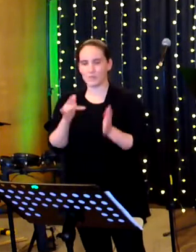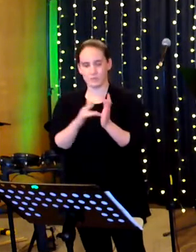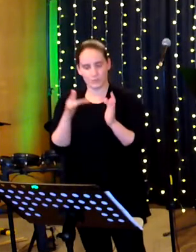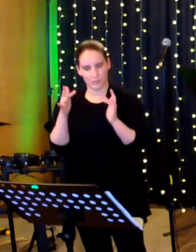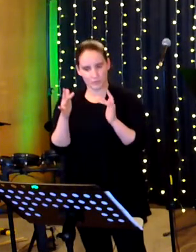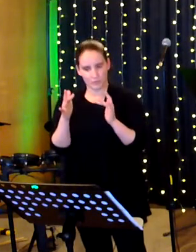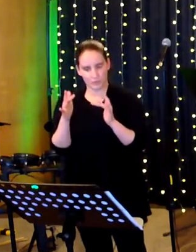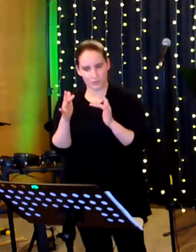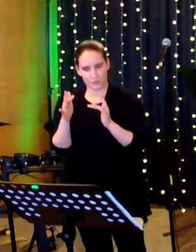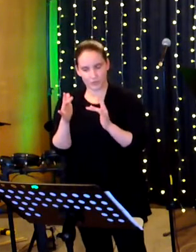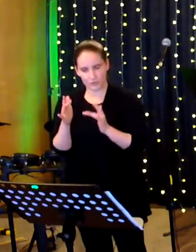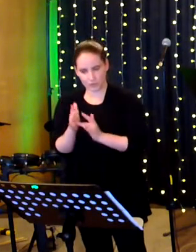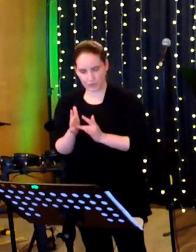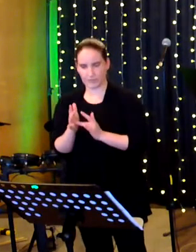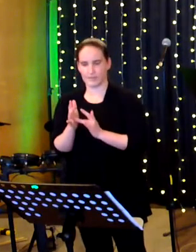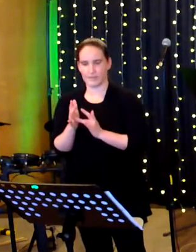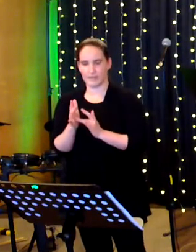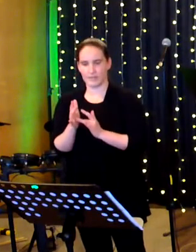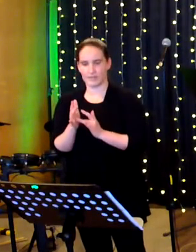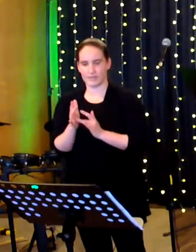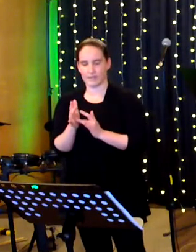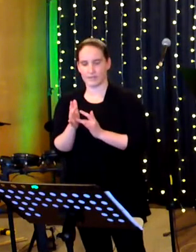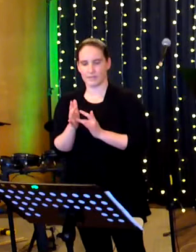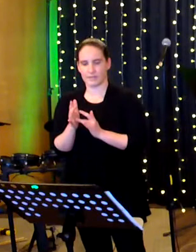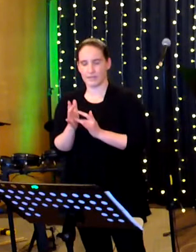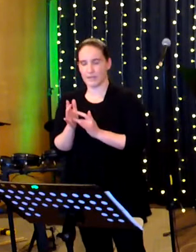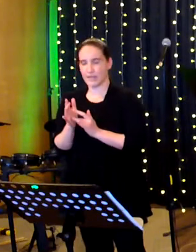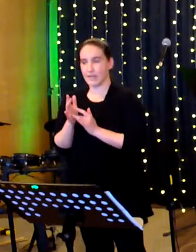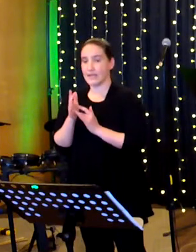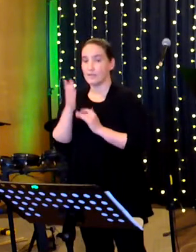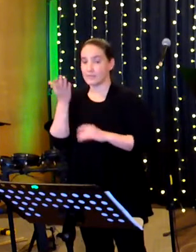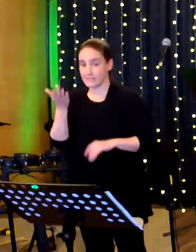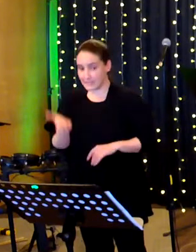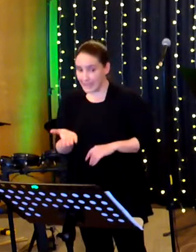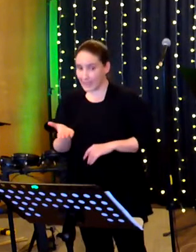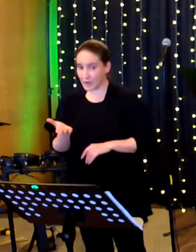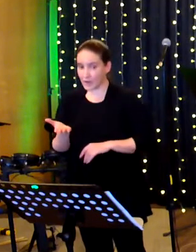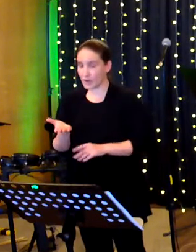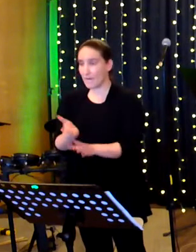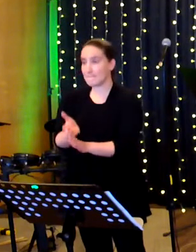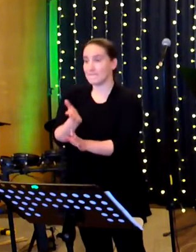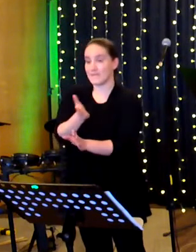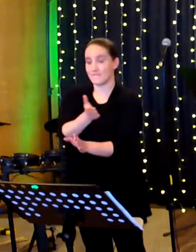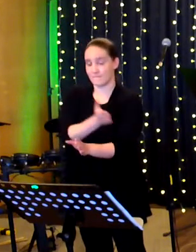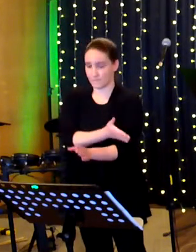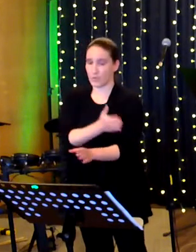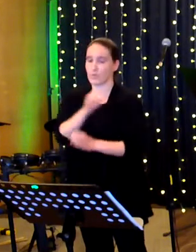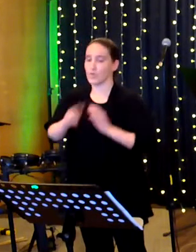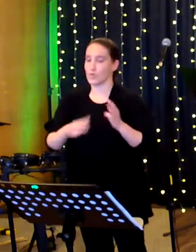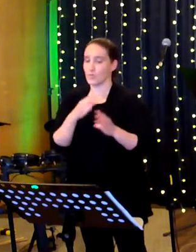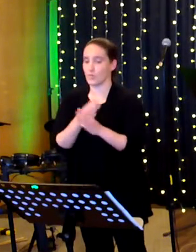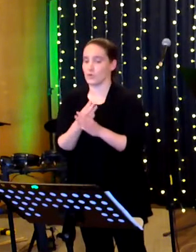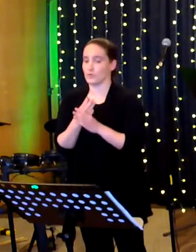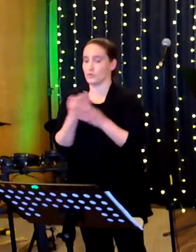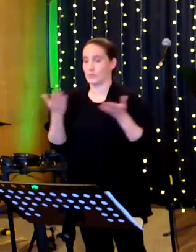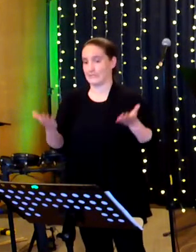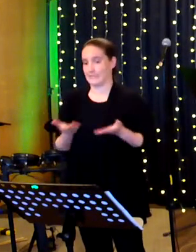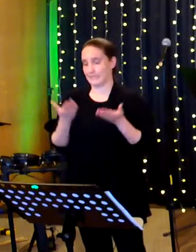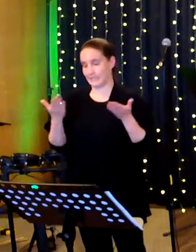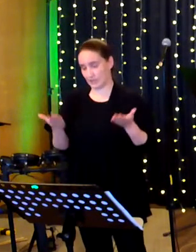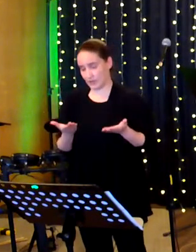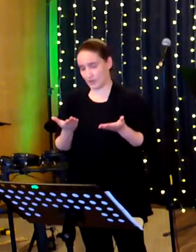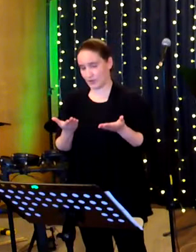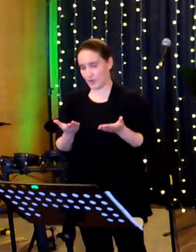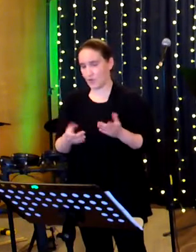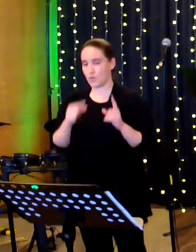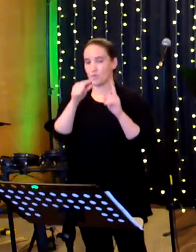existed even before the foundation of the world, because in the beginning was the Word, and the Word was with God, and the